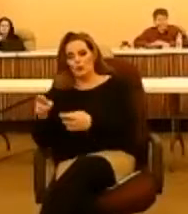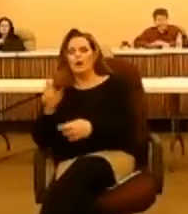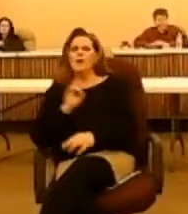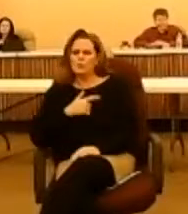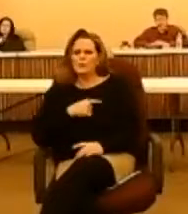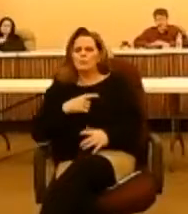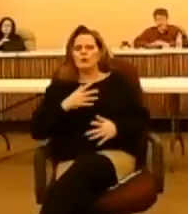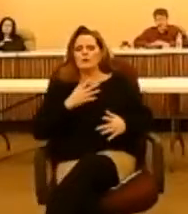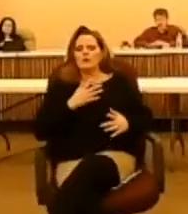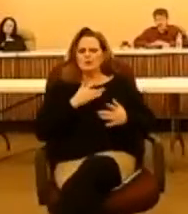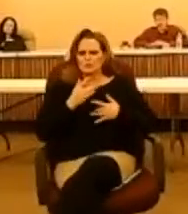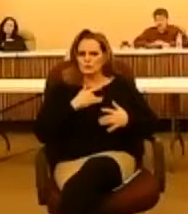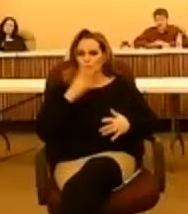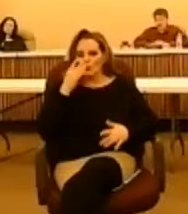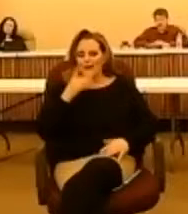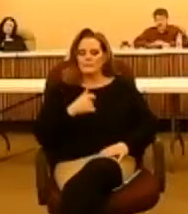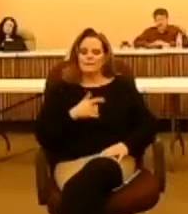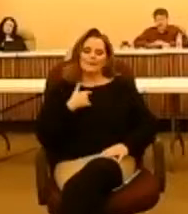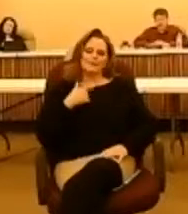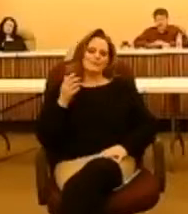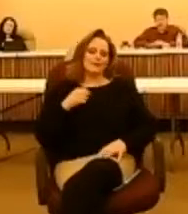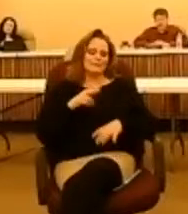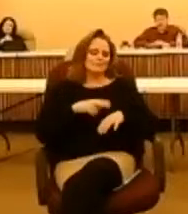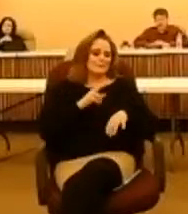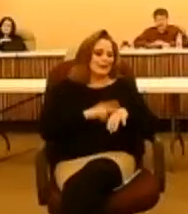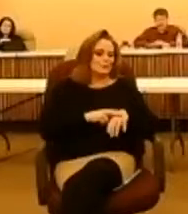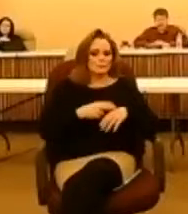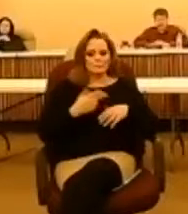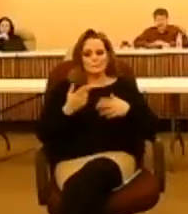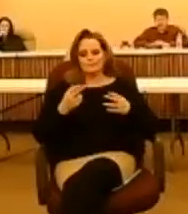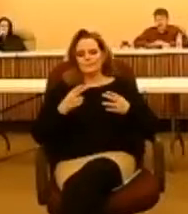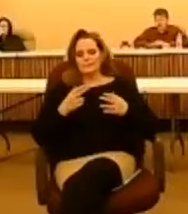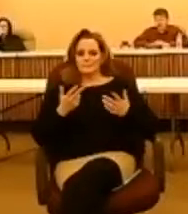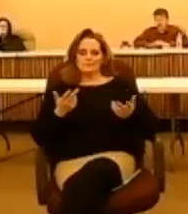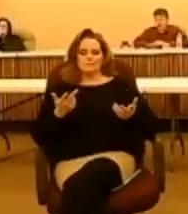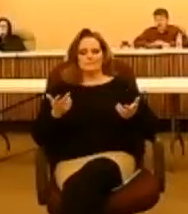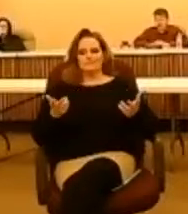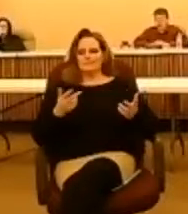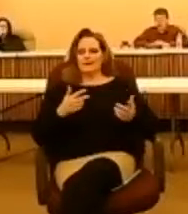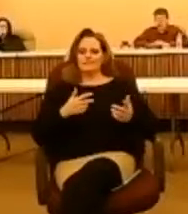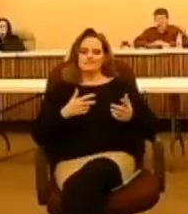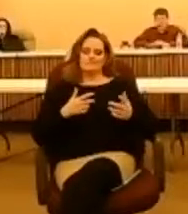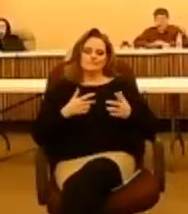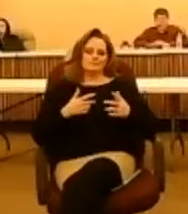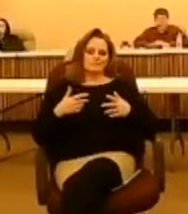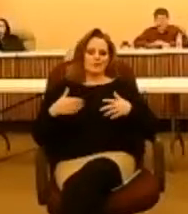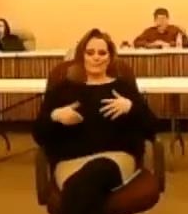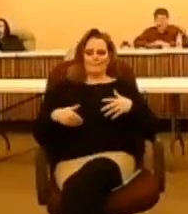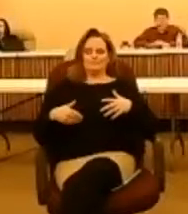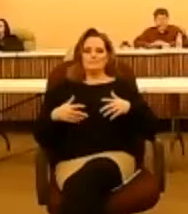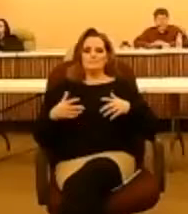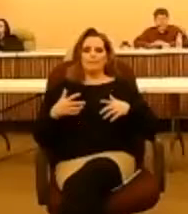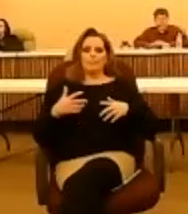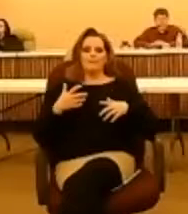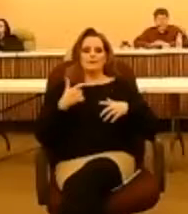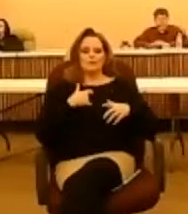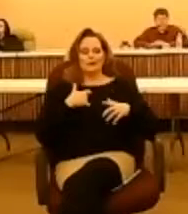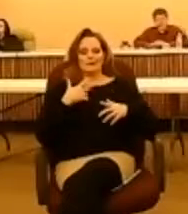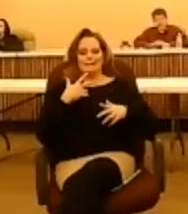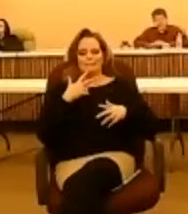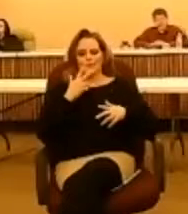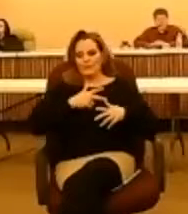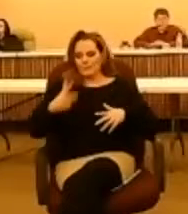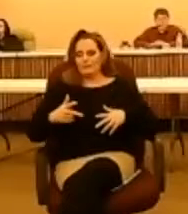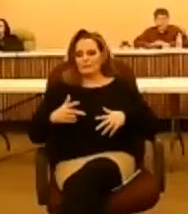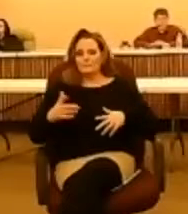people who, there's a sort of a natural human instinct, if you will, to get out of the parking complex and onto roads